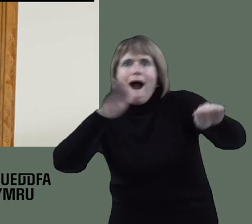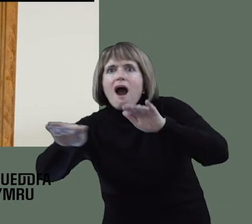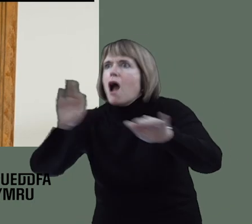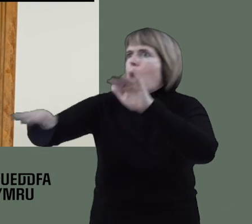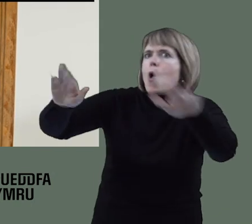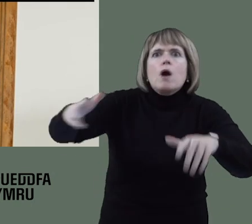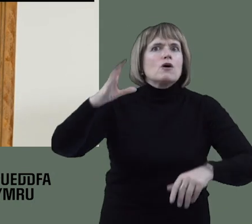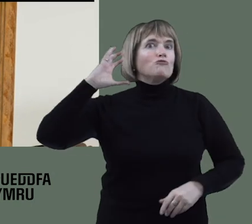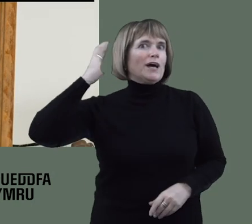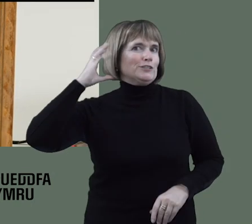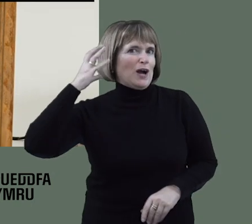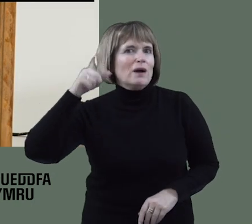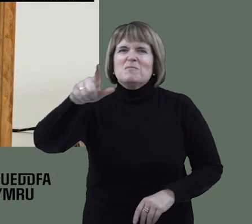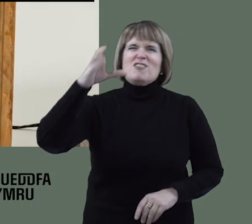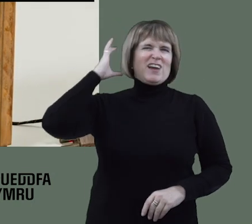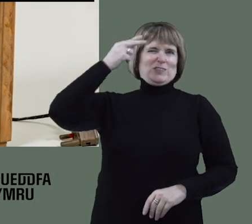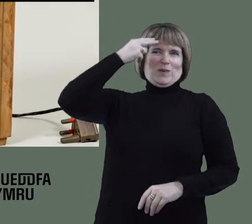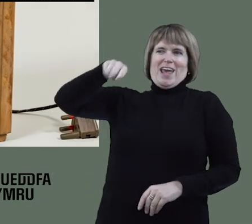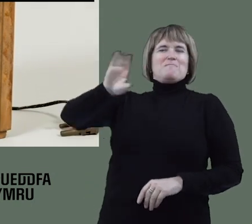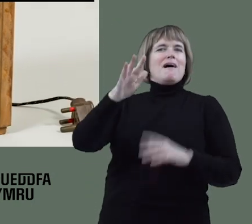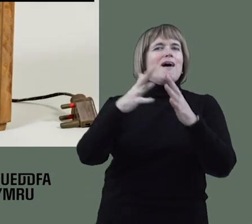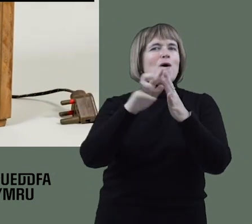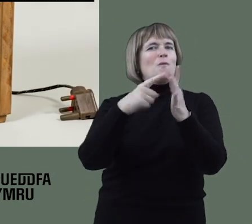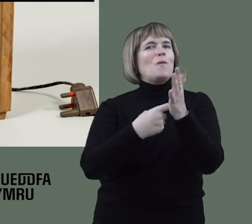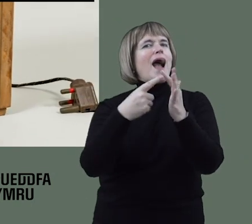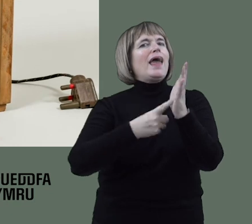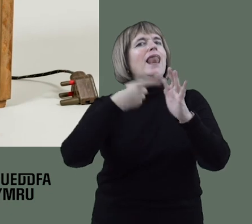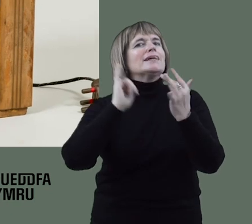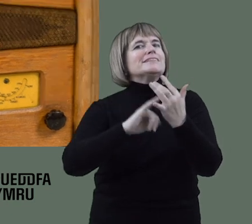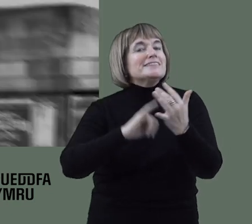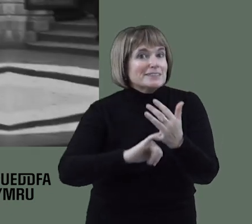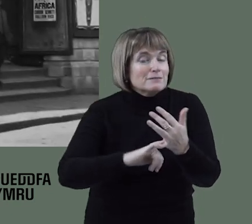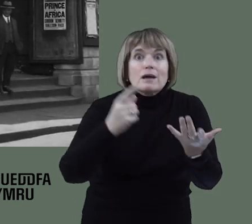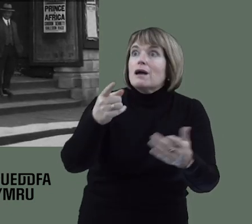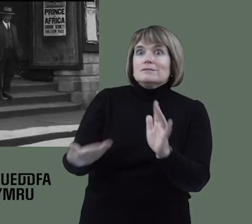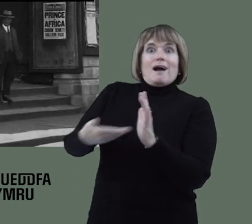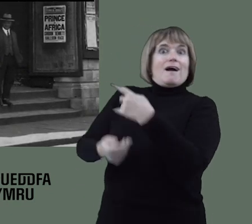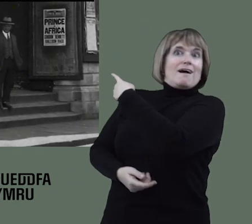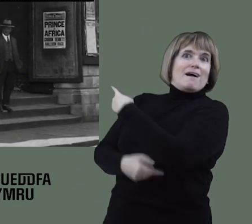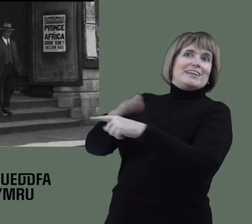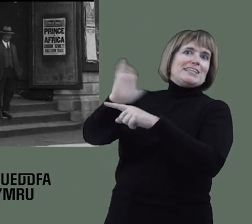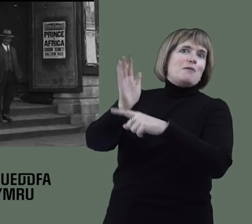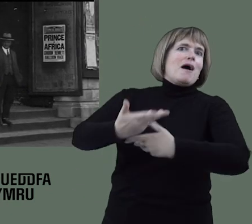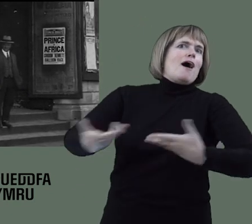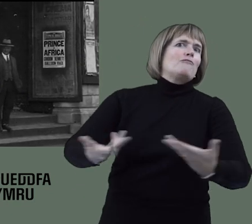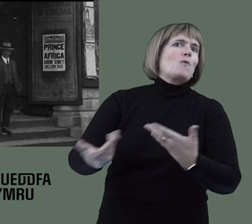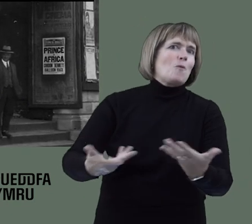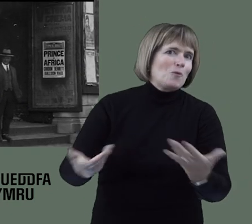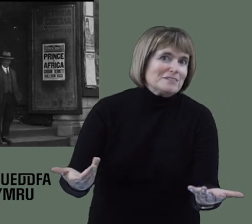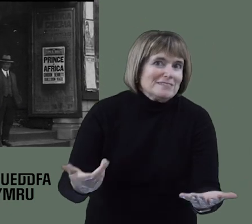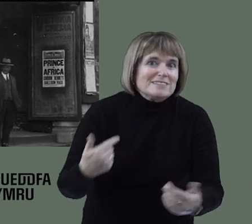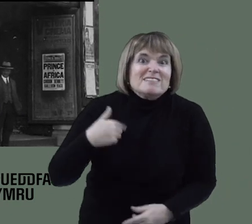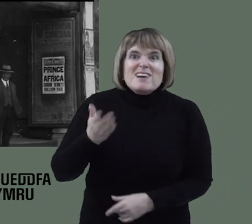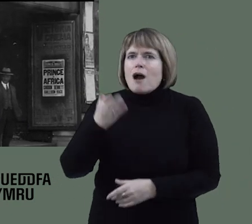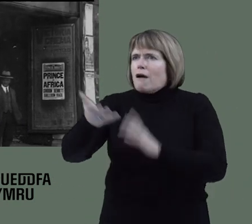on the radio. Not the radio, we called it the wireless. Oh, and the cinema, of course. You used to have